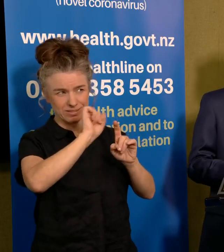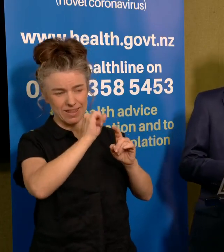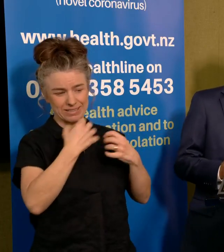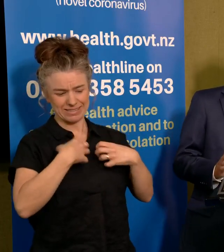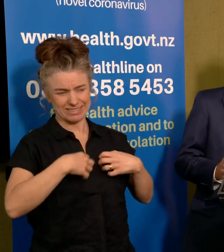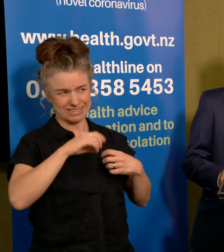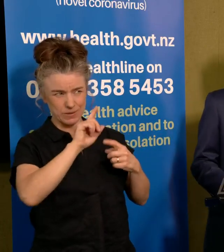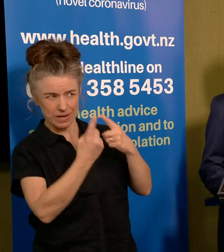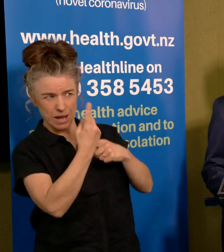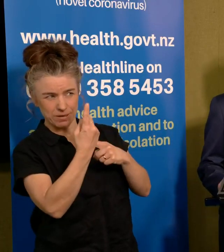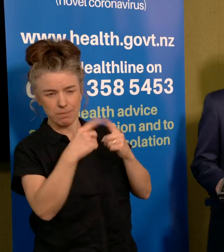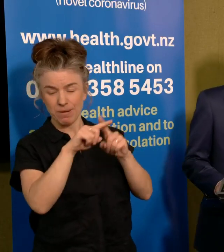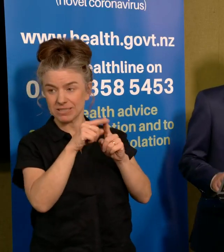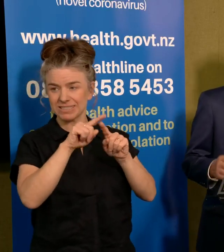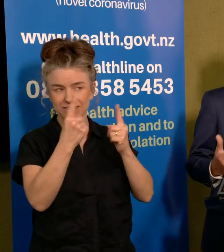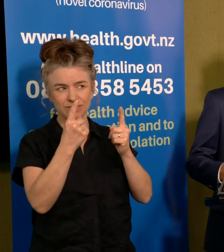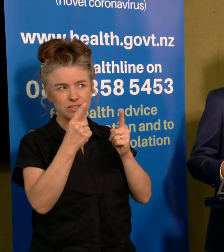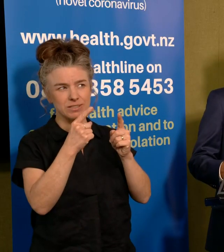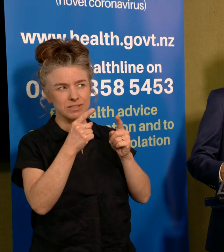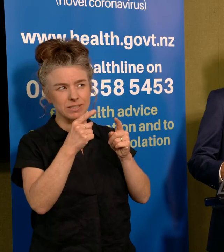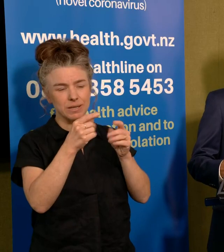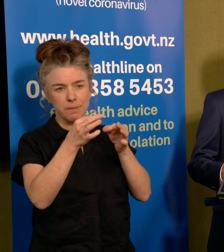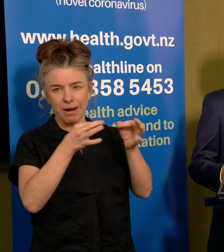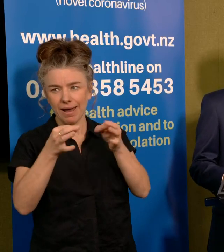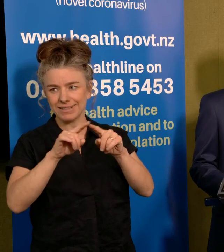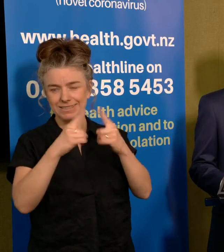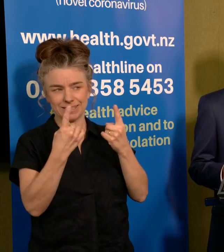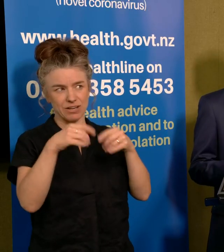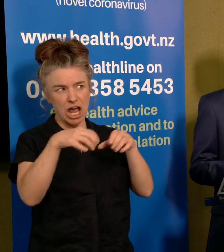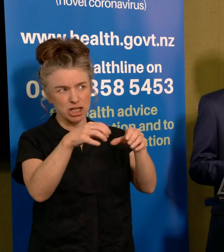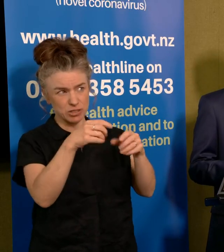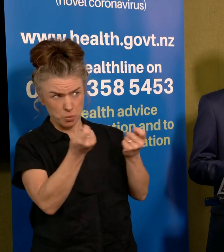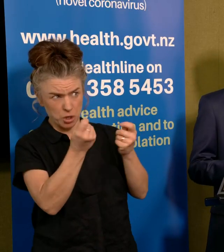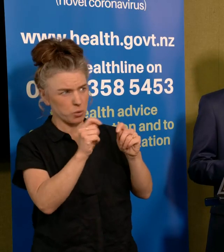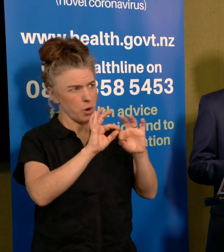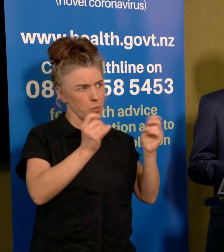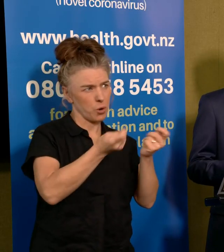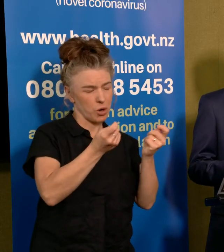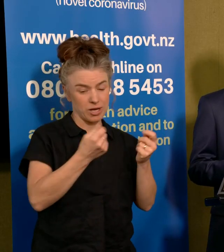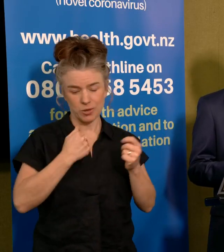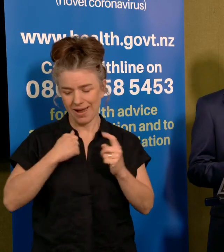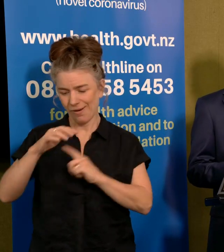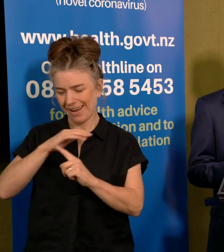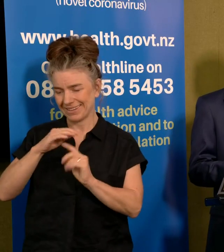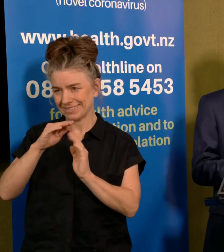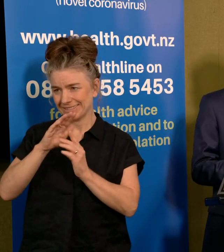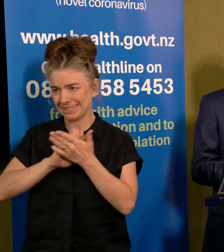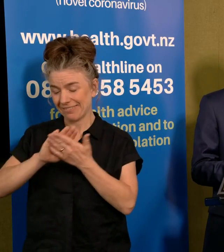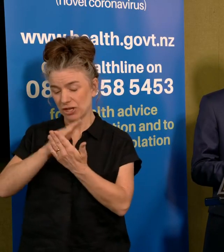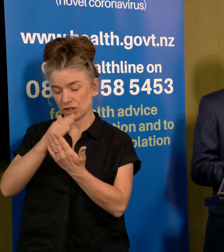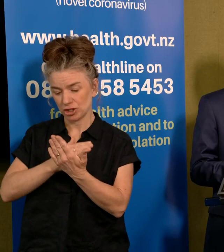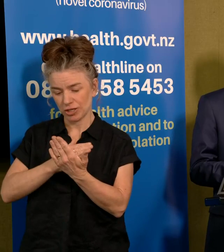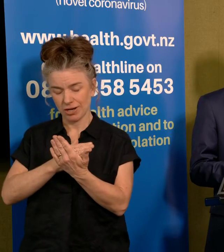impact of control measures. And so we will continue to adapt the case definition to look at and include new areas